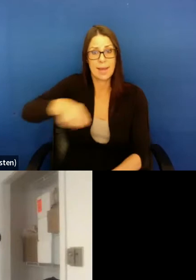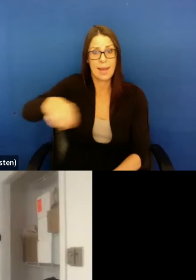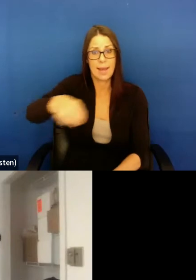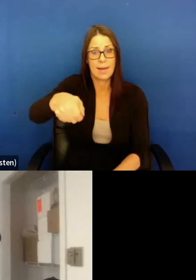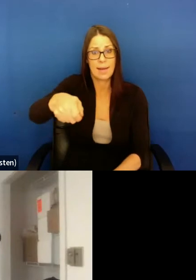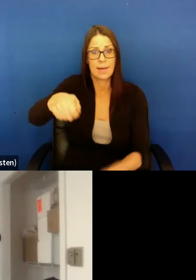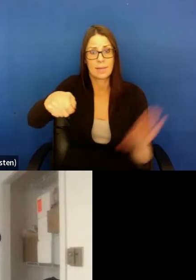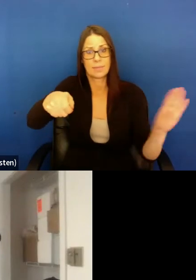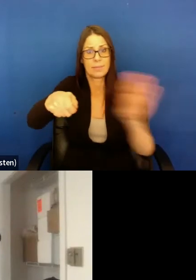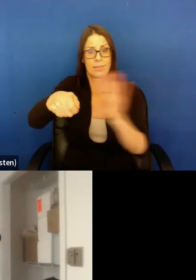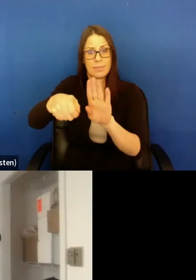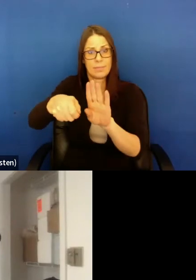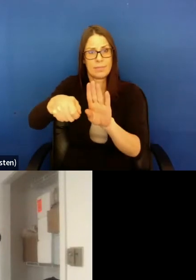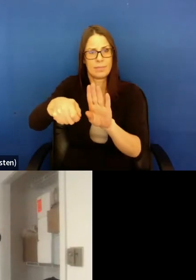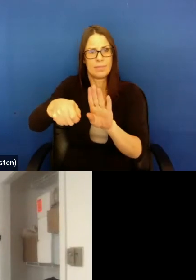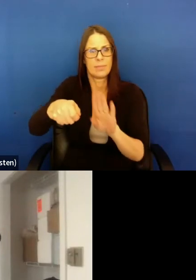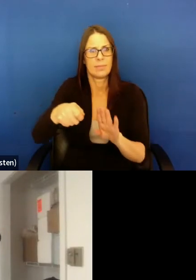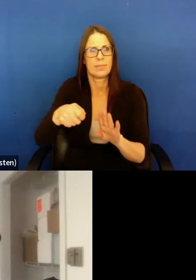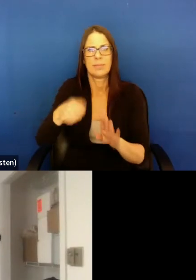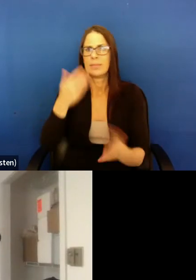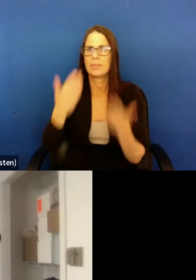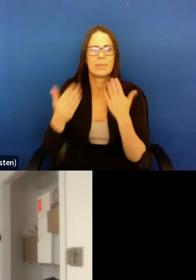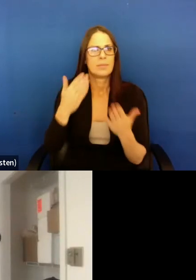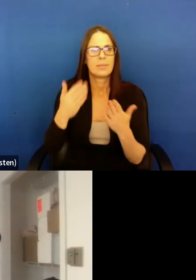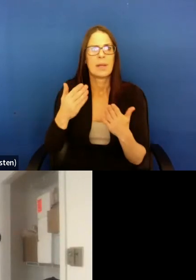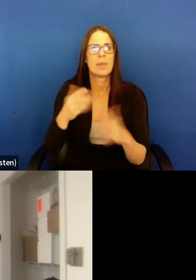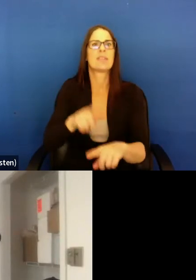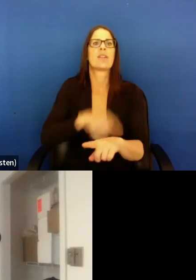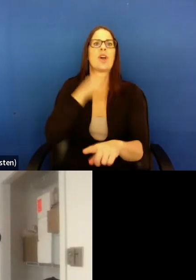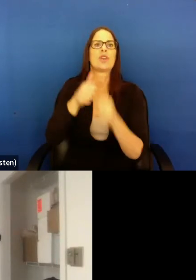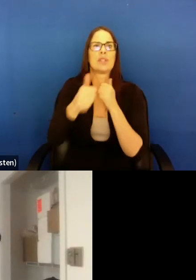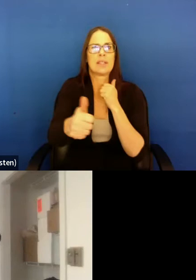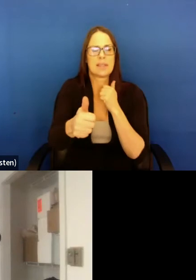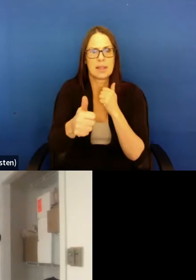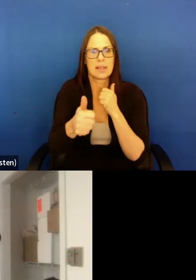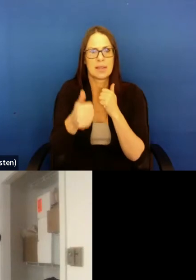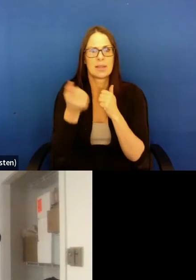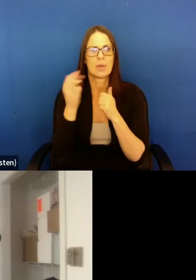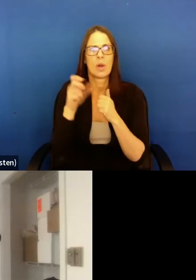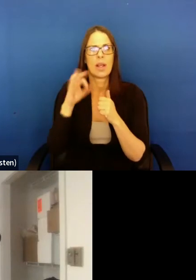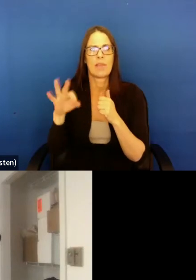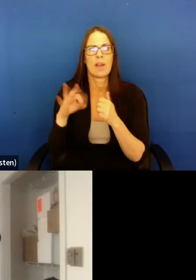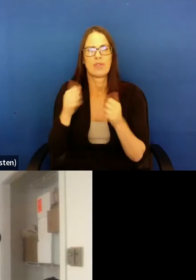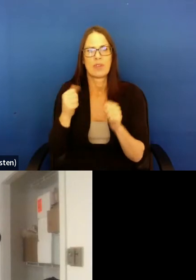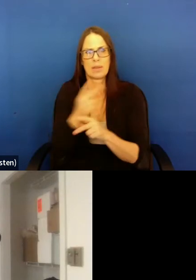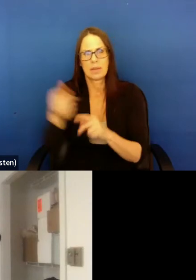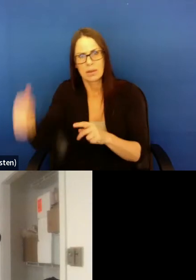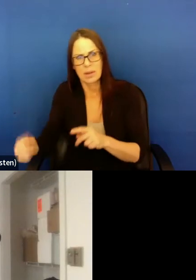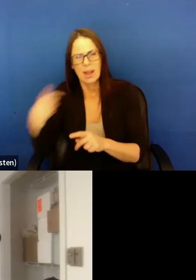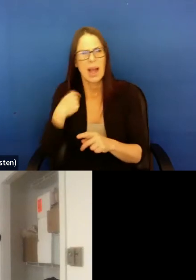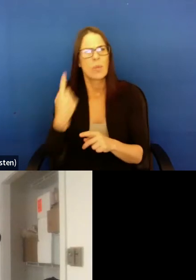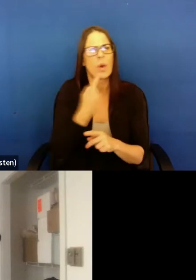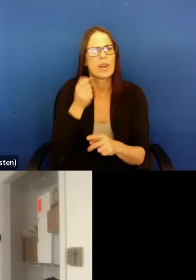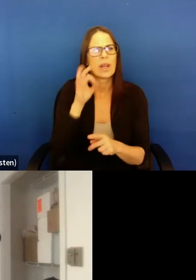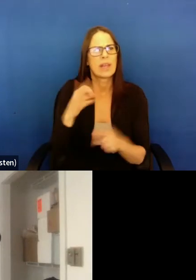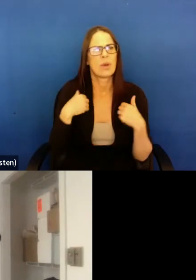it's just because it's slightly a longer distance, or just navigating because I'm standing in front of the buttons with the elevators. I was wondering, is there like a way to